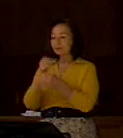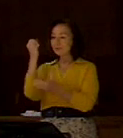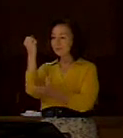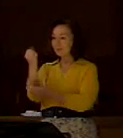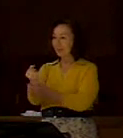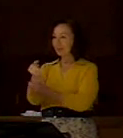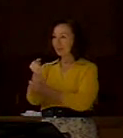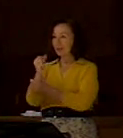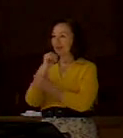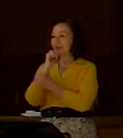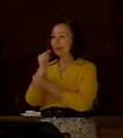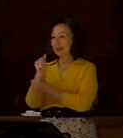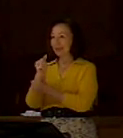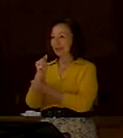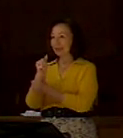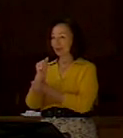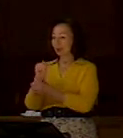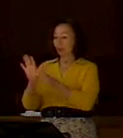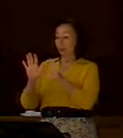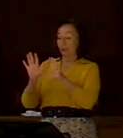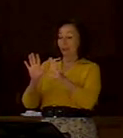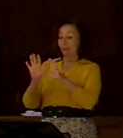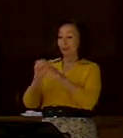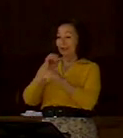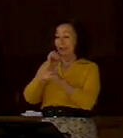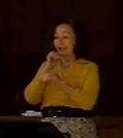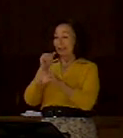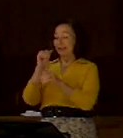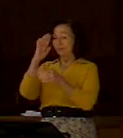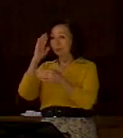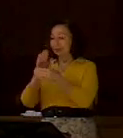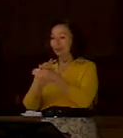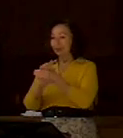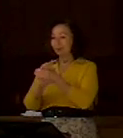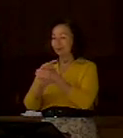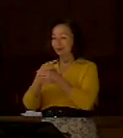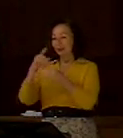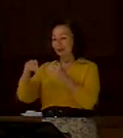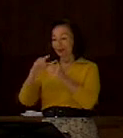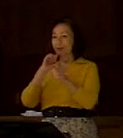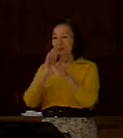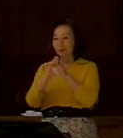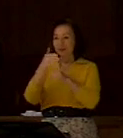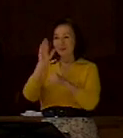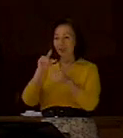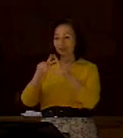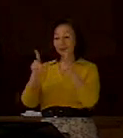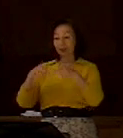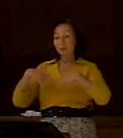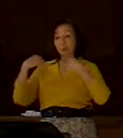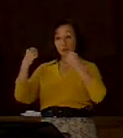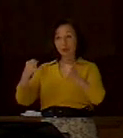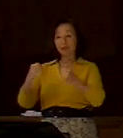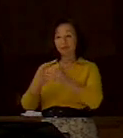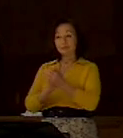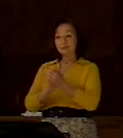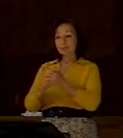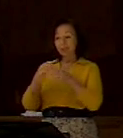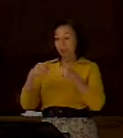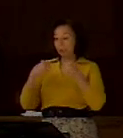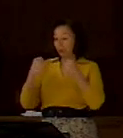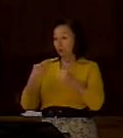Abraham did not waver in unbelief regarding the promise of God, but he was strengthened. He was strengthened